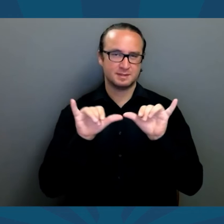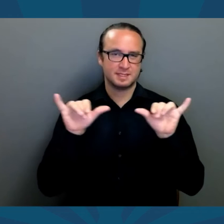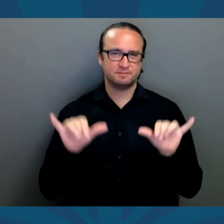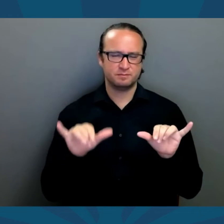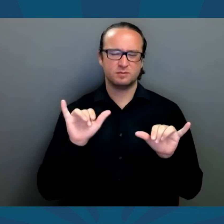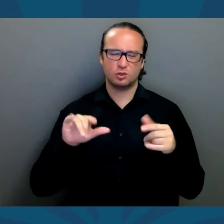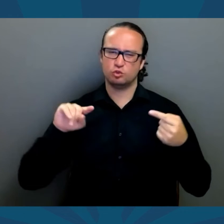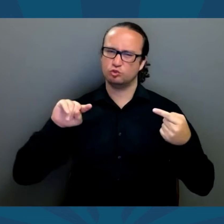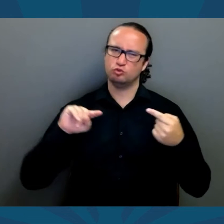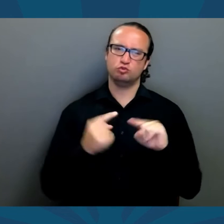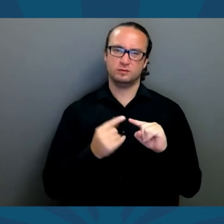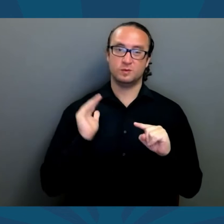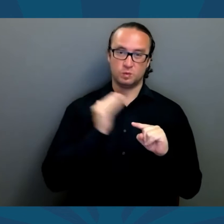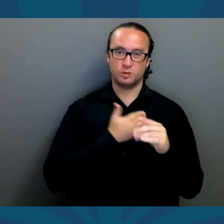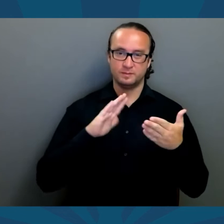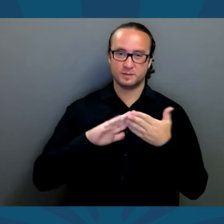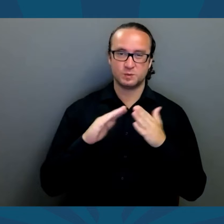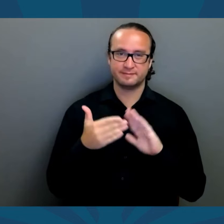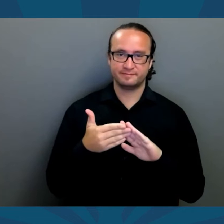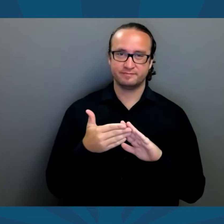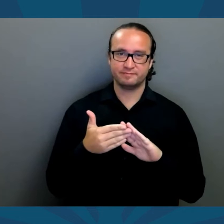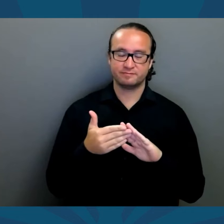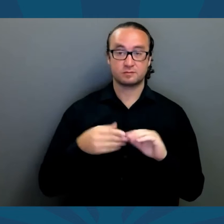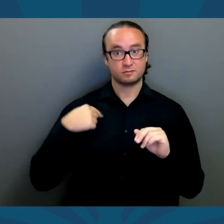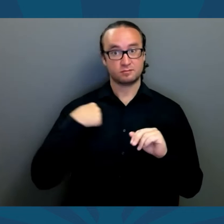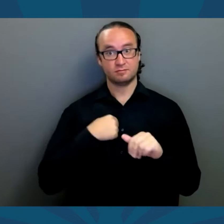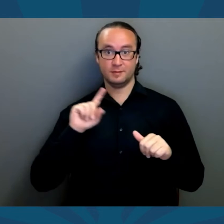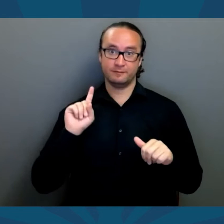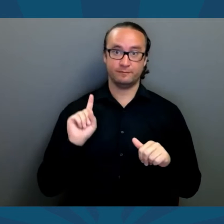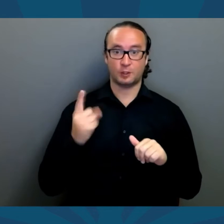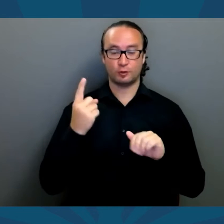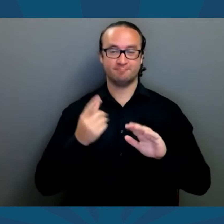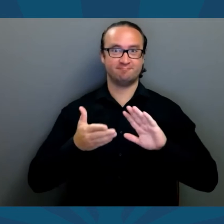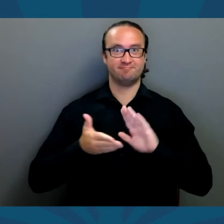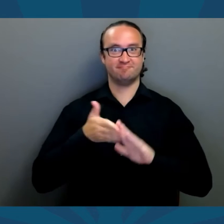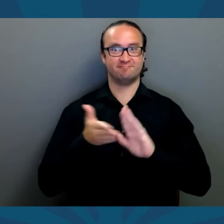Two-tier education system that hurts entire communities.